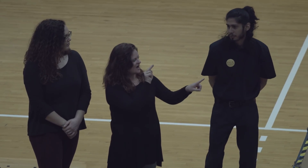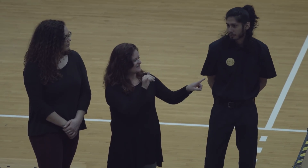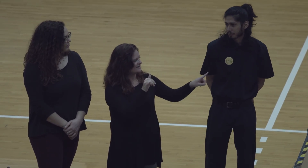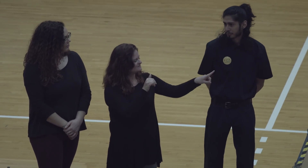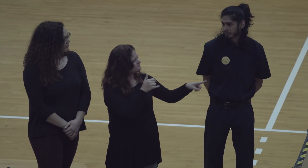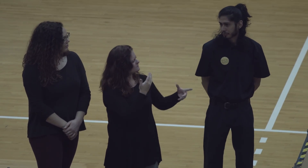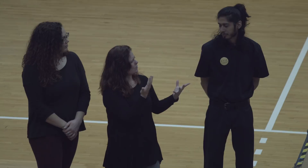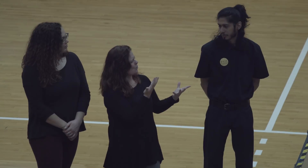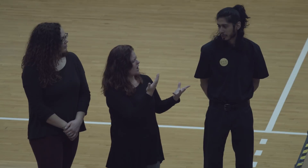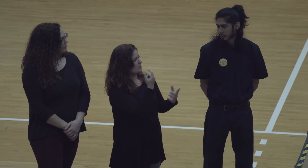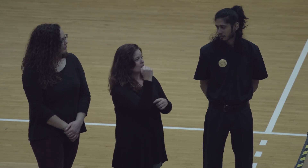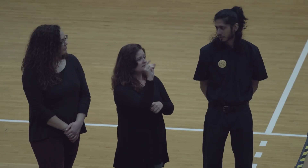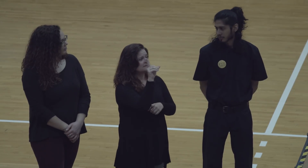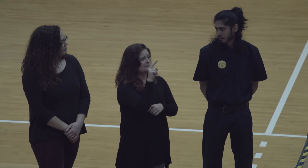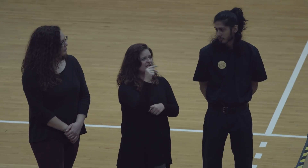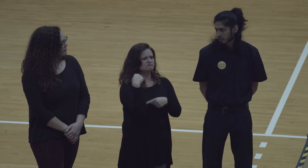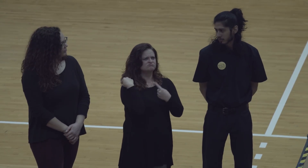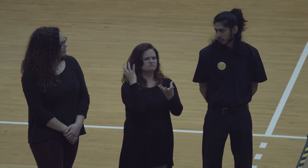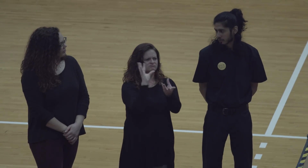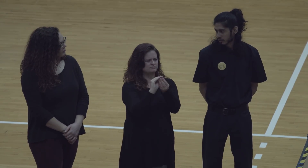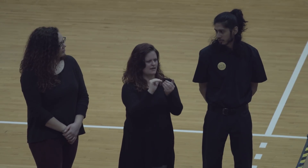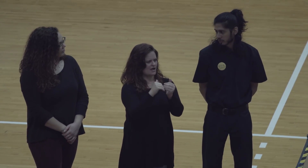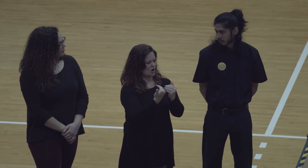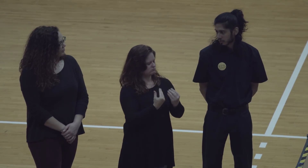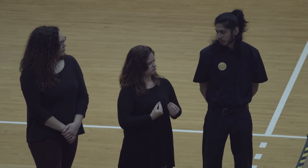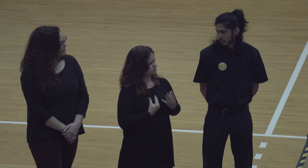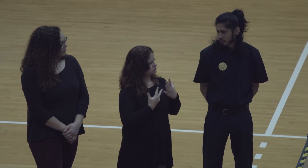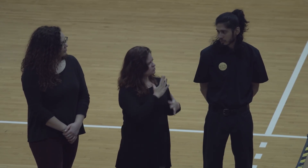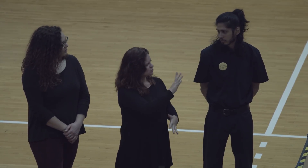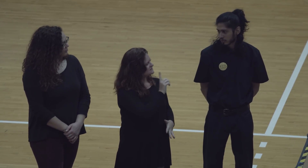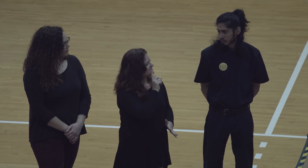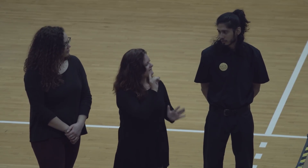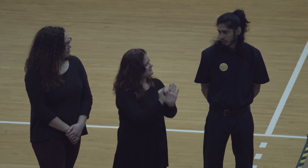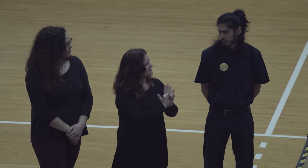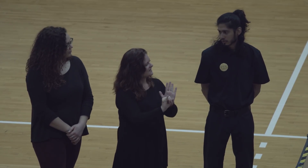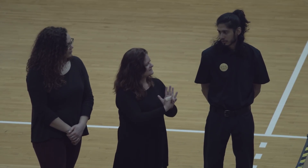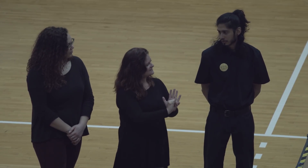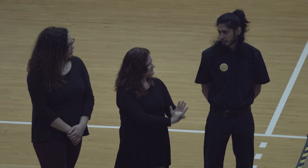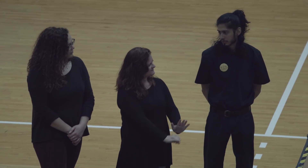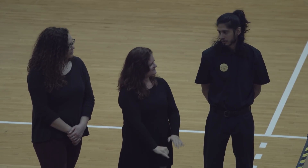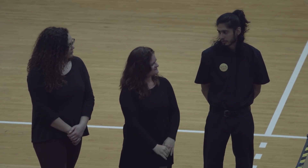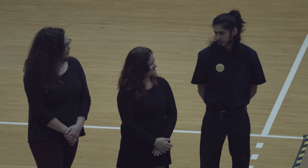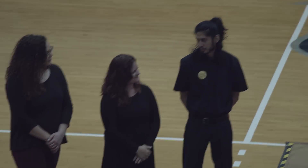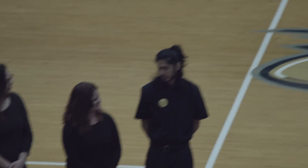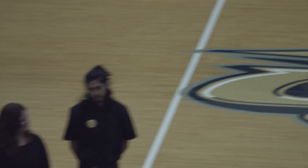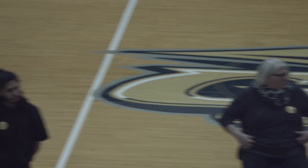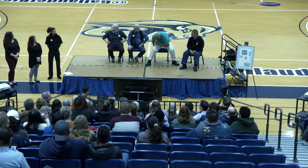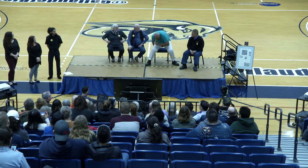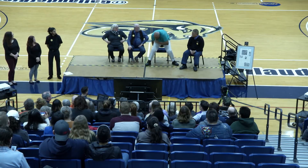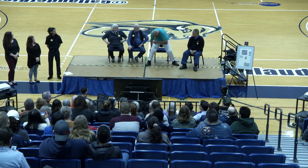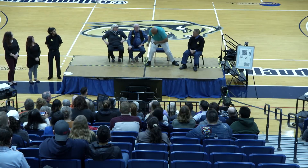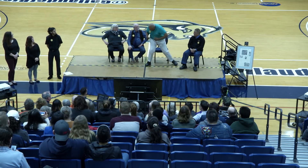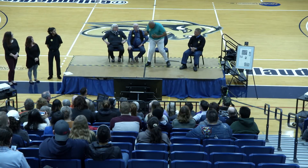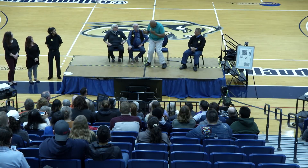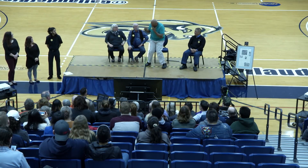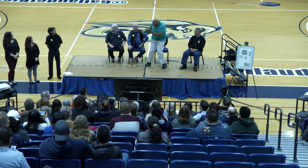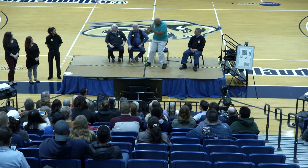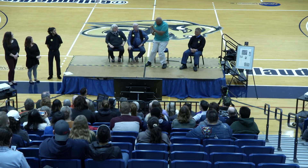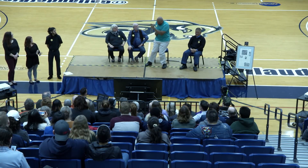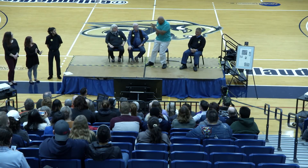your efforts. Sunny, we'd like to ask you now what your role was during the protest and how it inspired